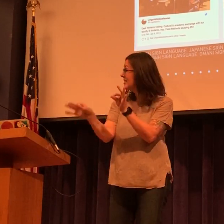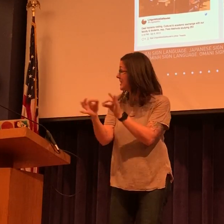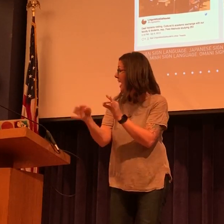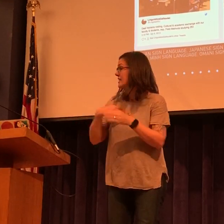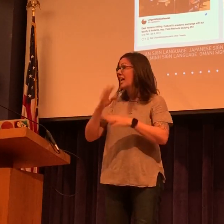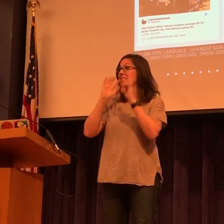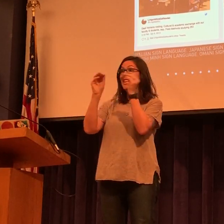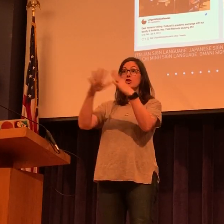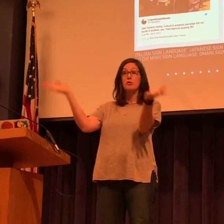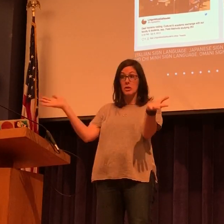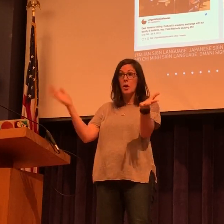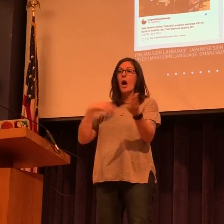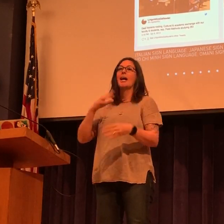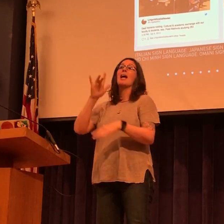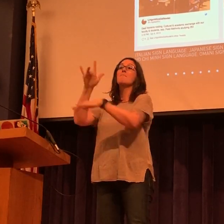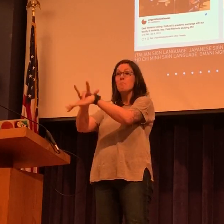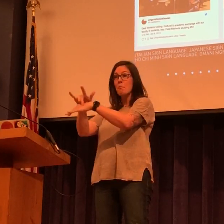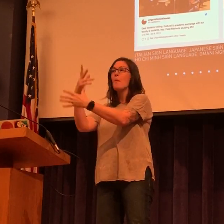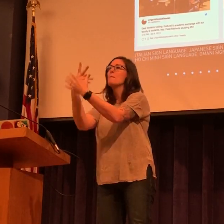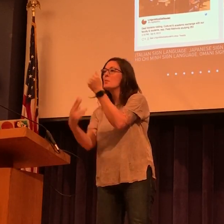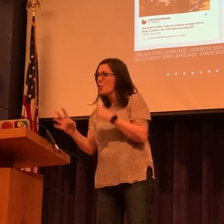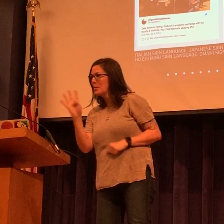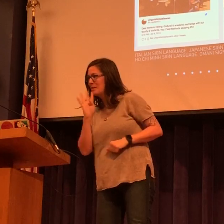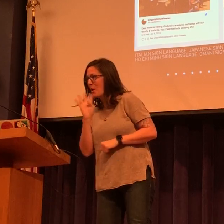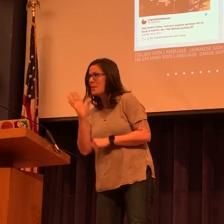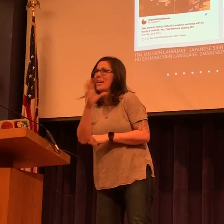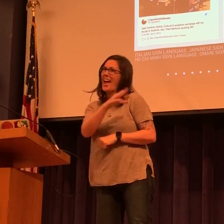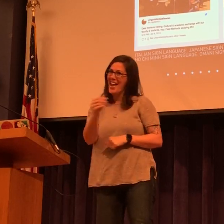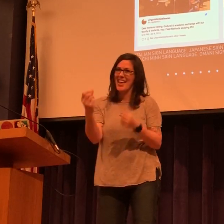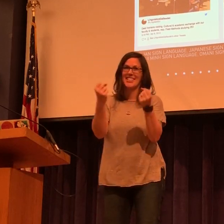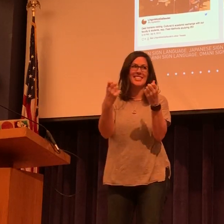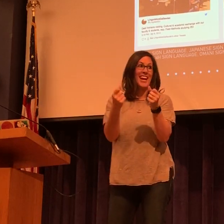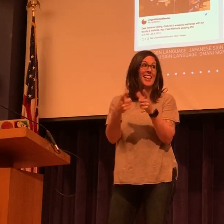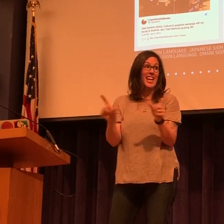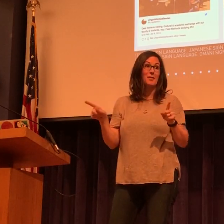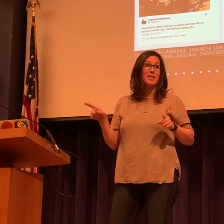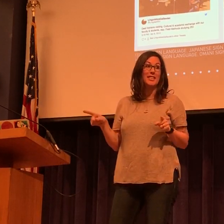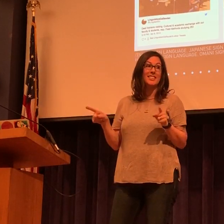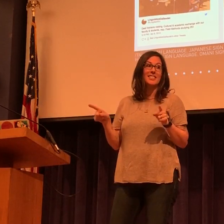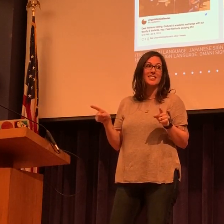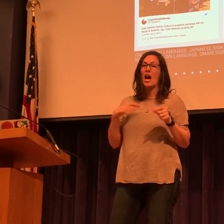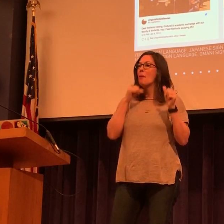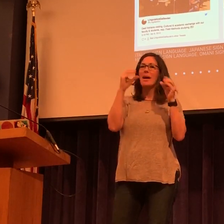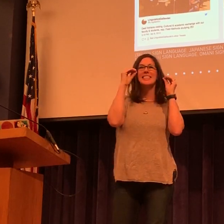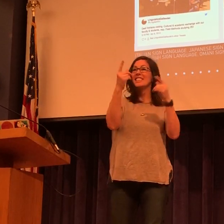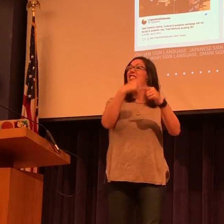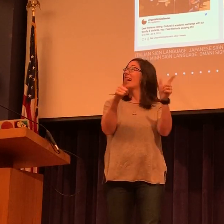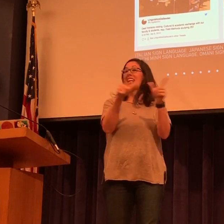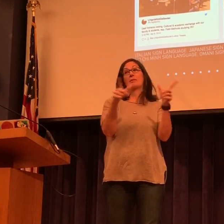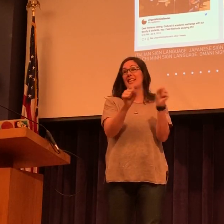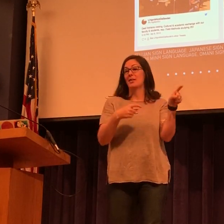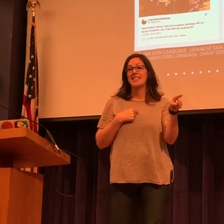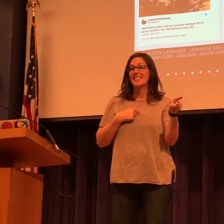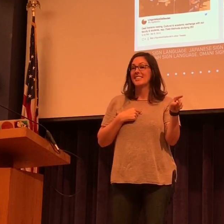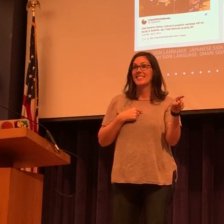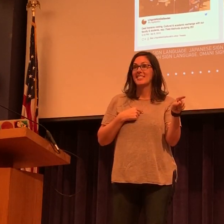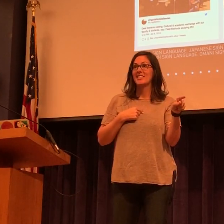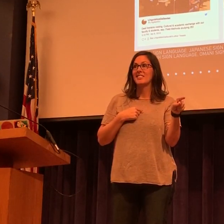I teach phonology, morphology, syntax, and I talk about both spoken and sign languages. So I'm not teaching